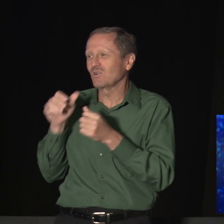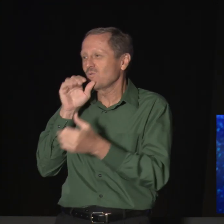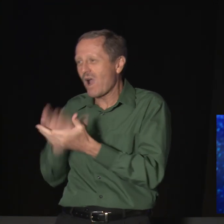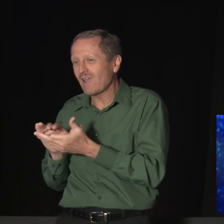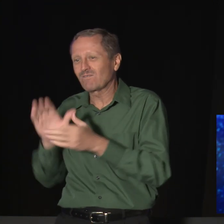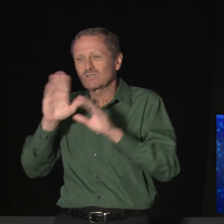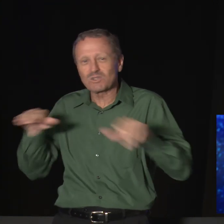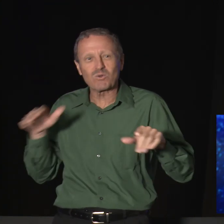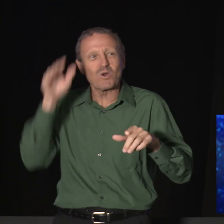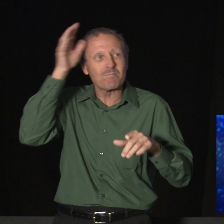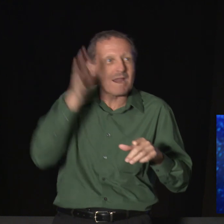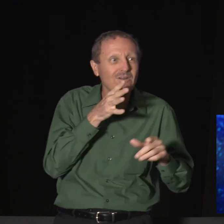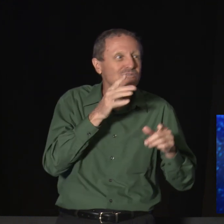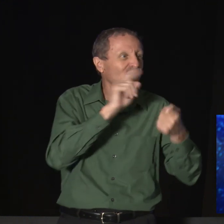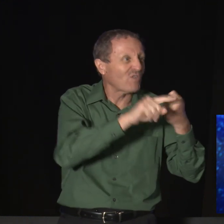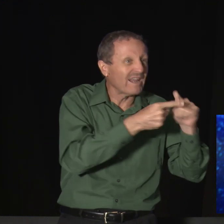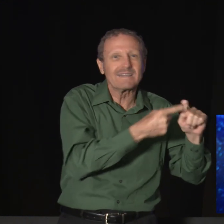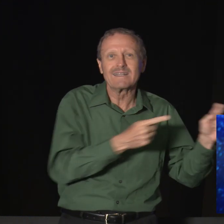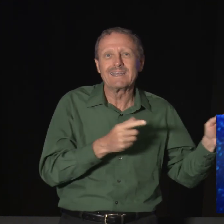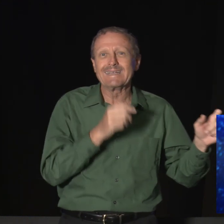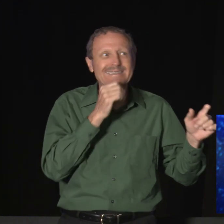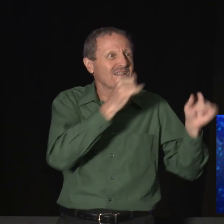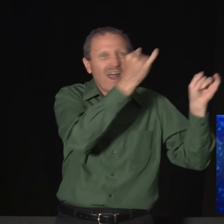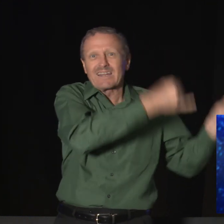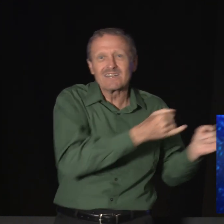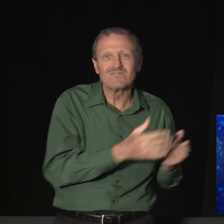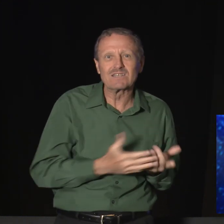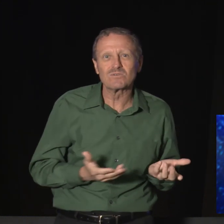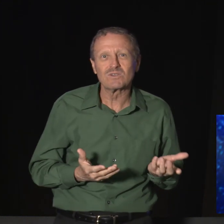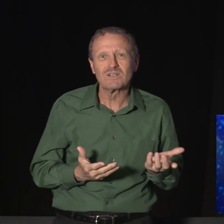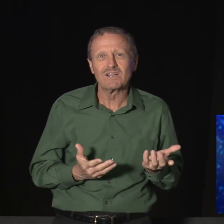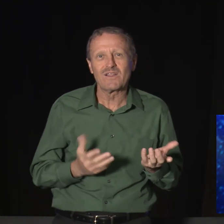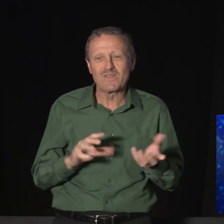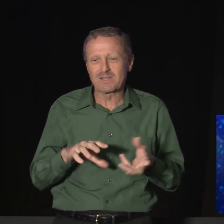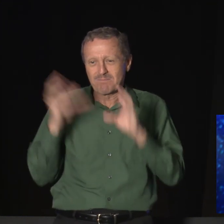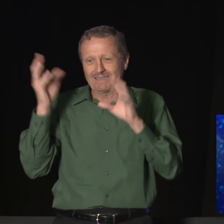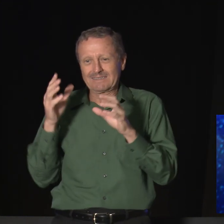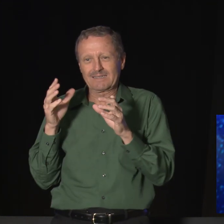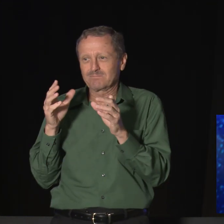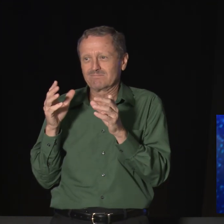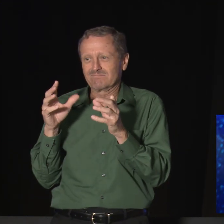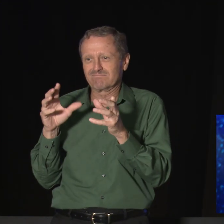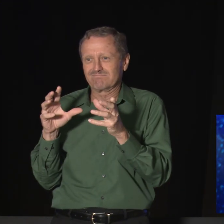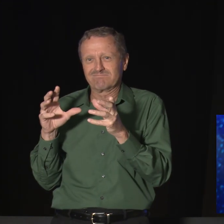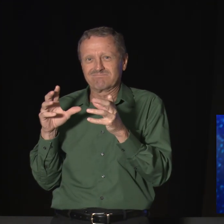your parents or a friend or another individual that is wreaking havoc.